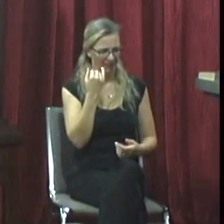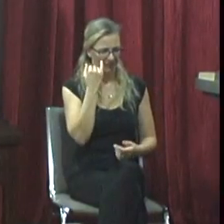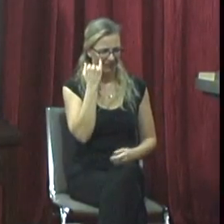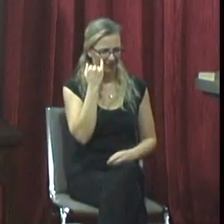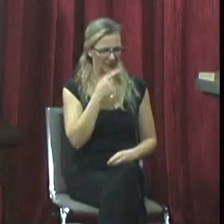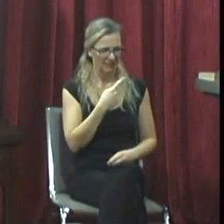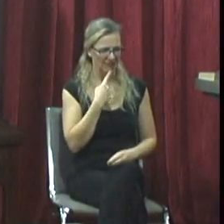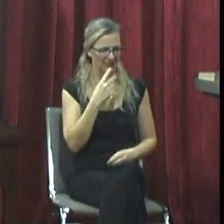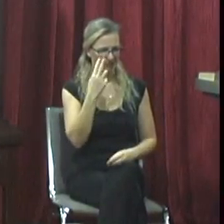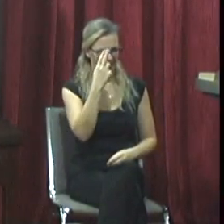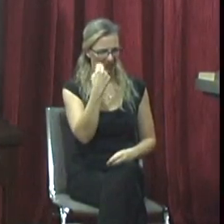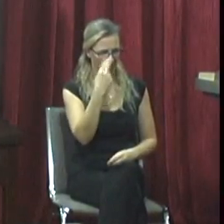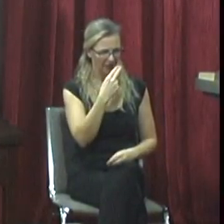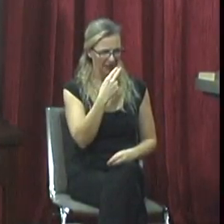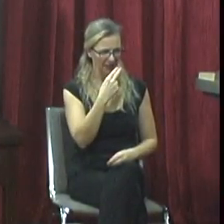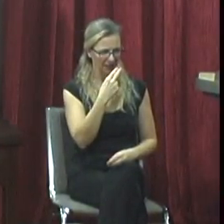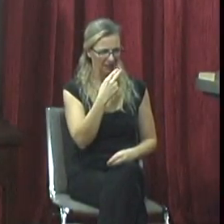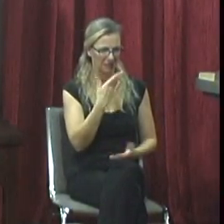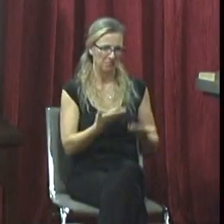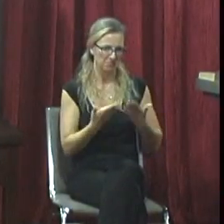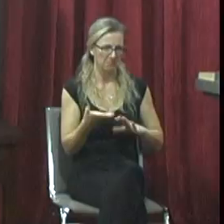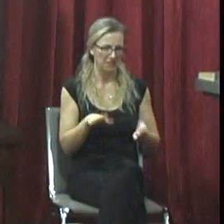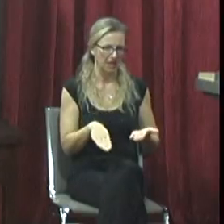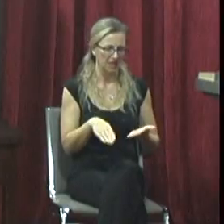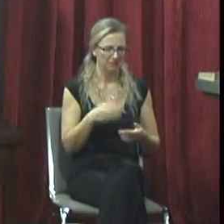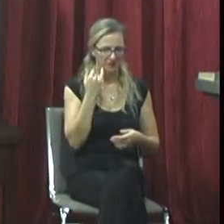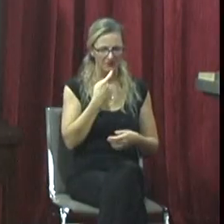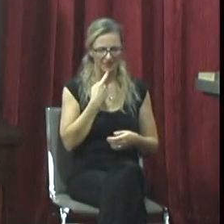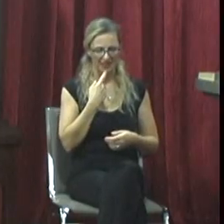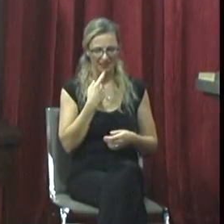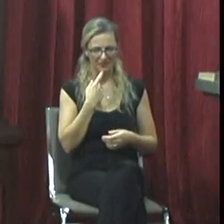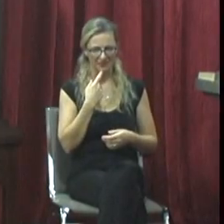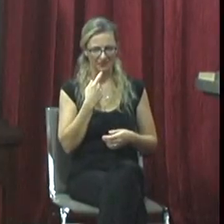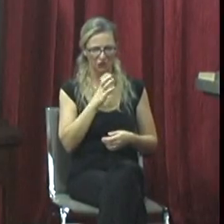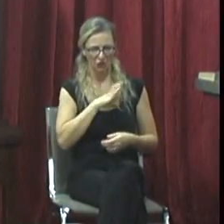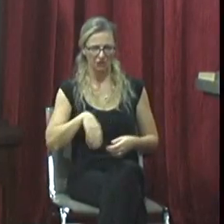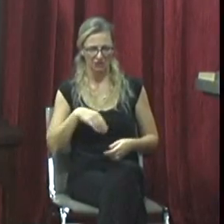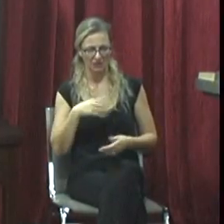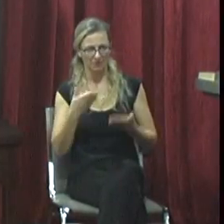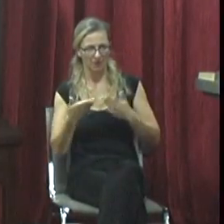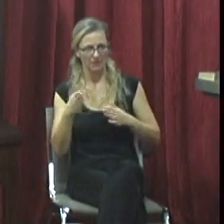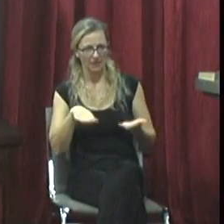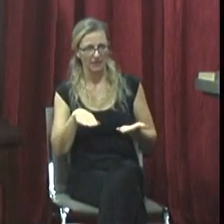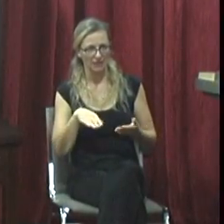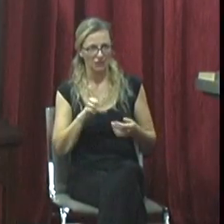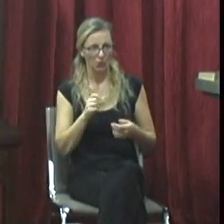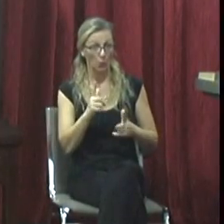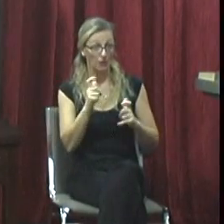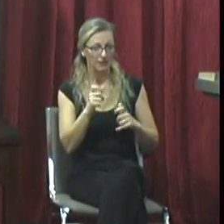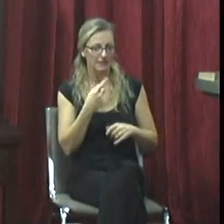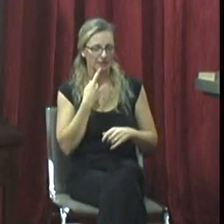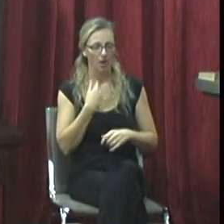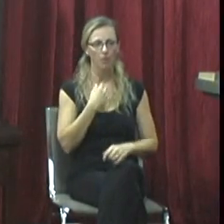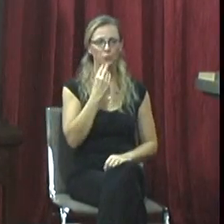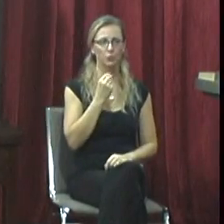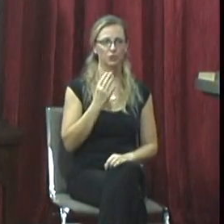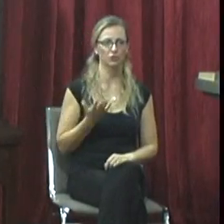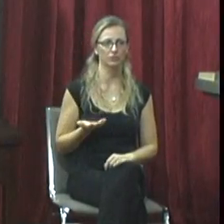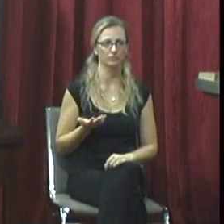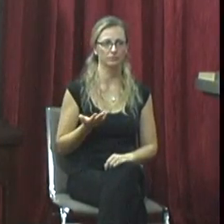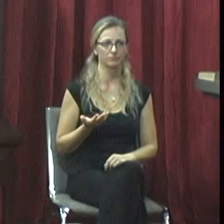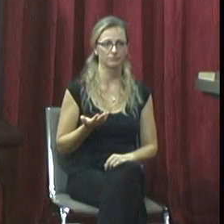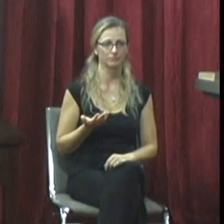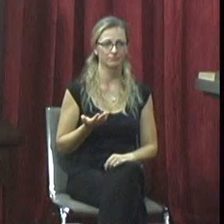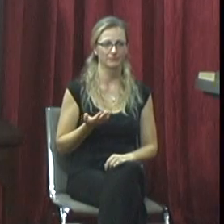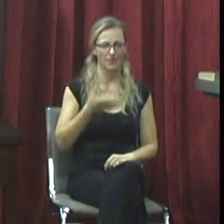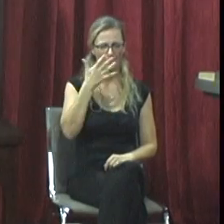and the guy was Catholic, he'd probably kill him too. So thinking very quickly, he said, "I'm Jewish." And the